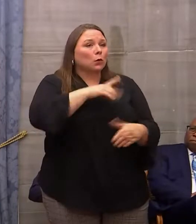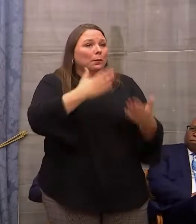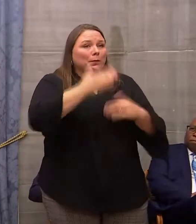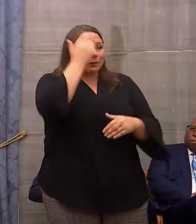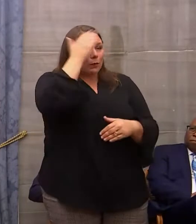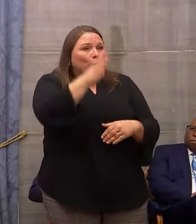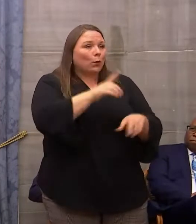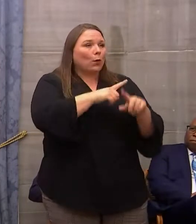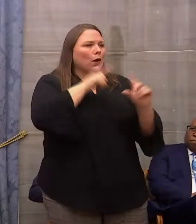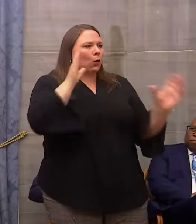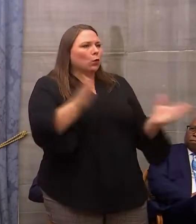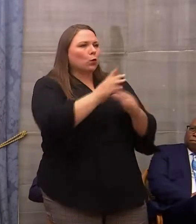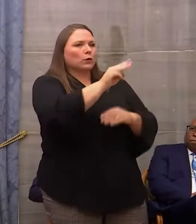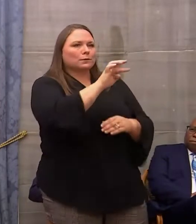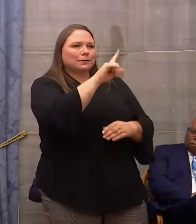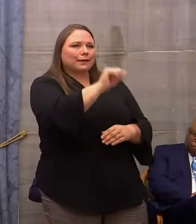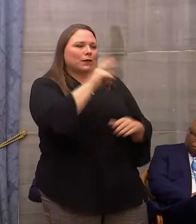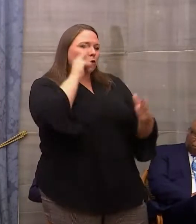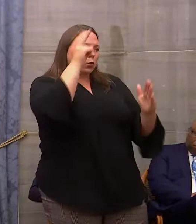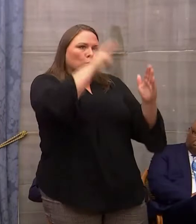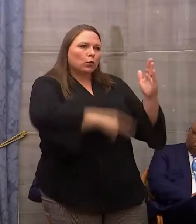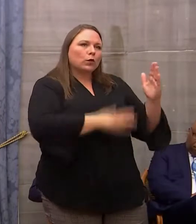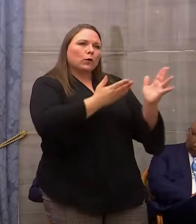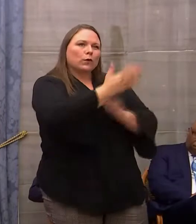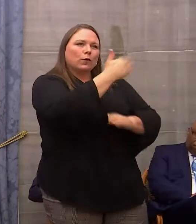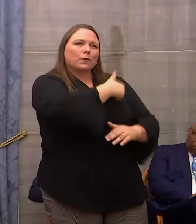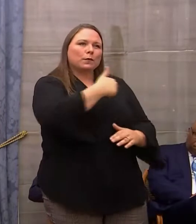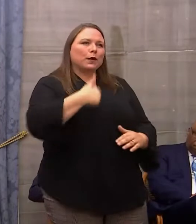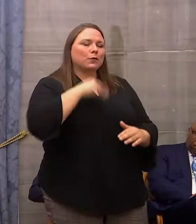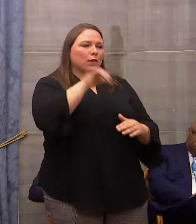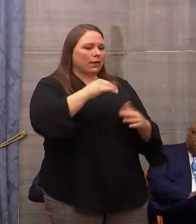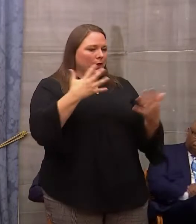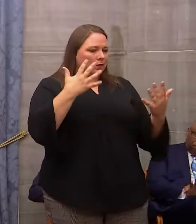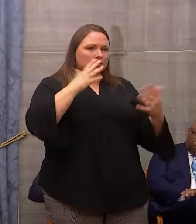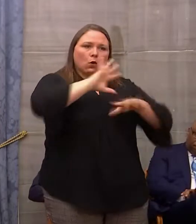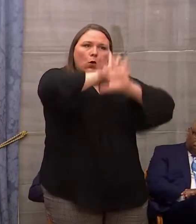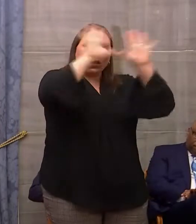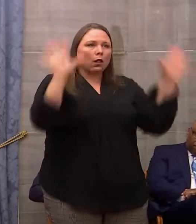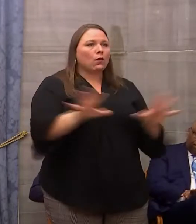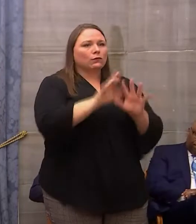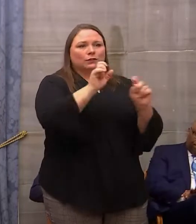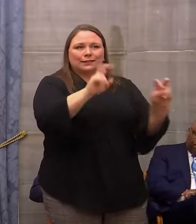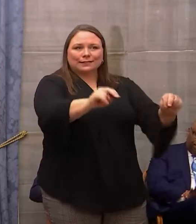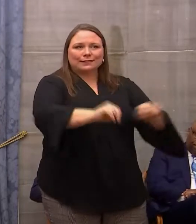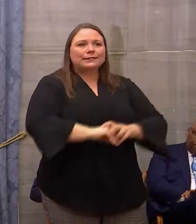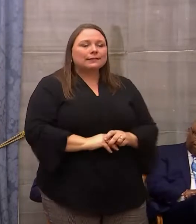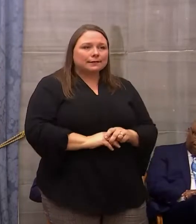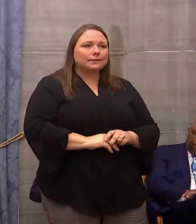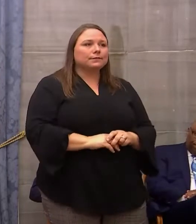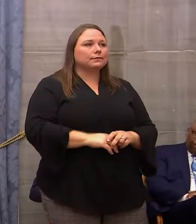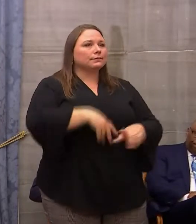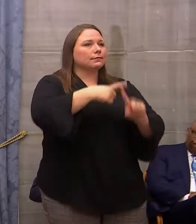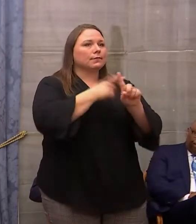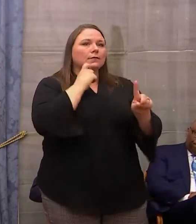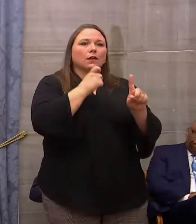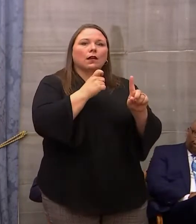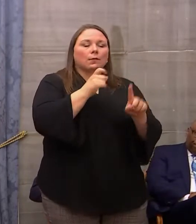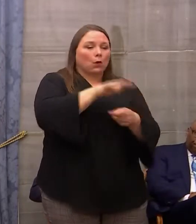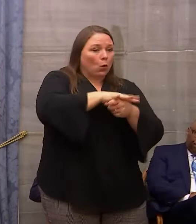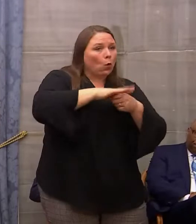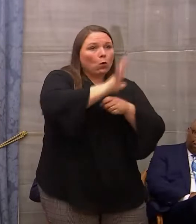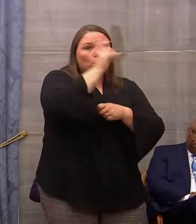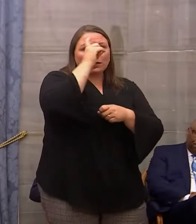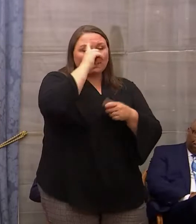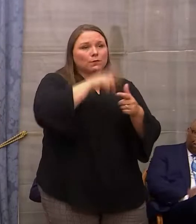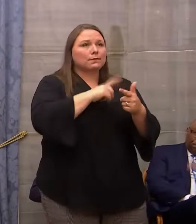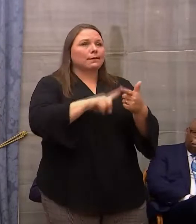would encourage the media to look at the membership of that board. It is a cross-section of Tennessee. It is made up of people who represent local